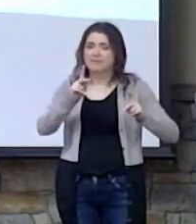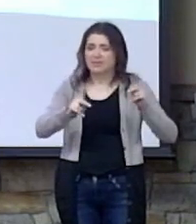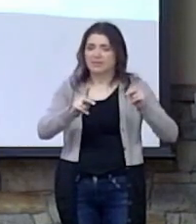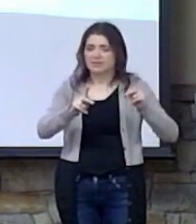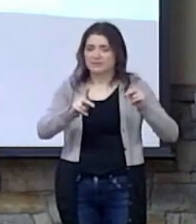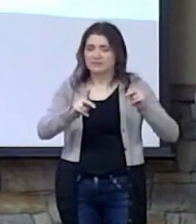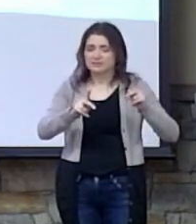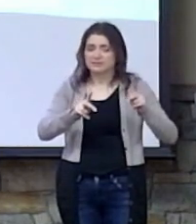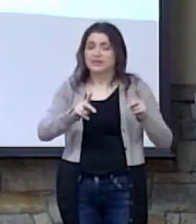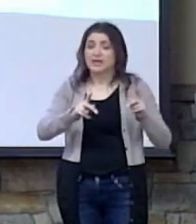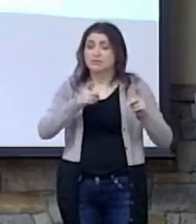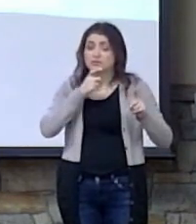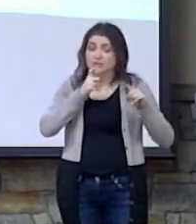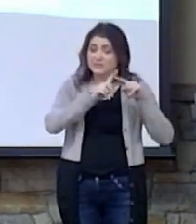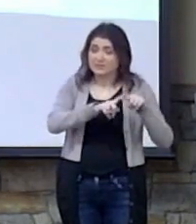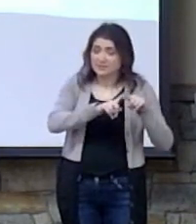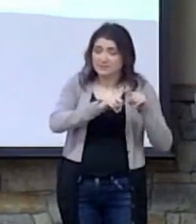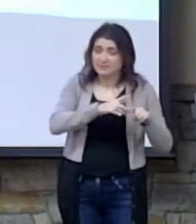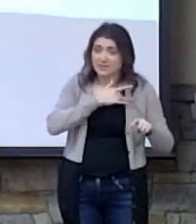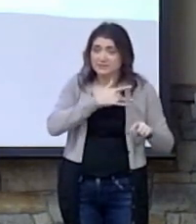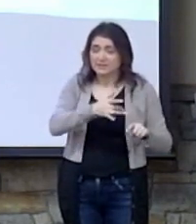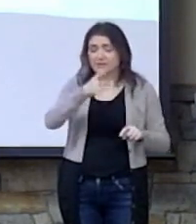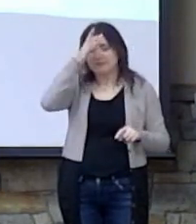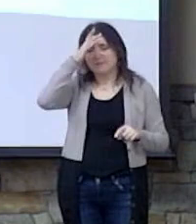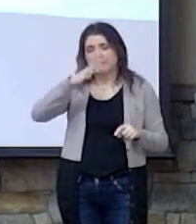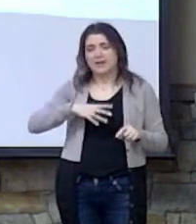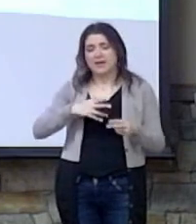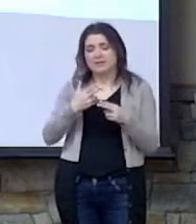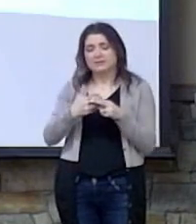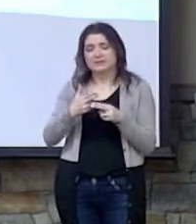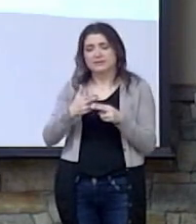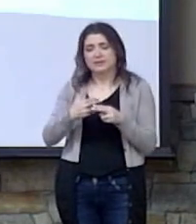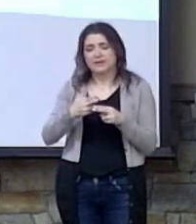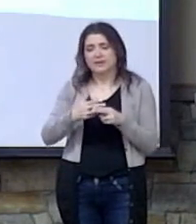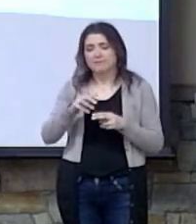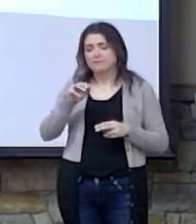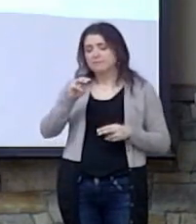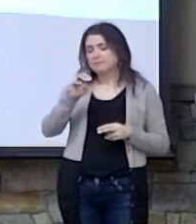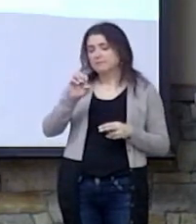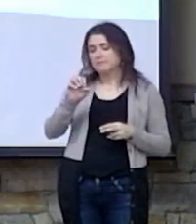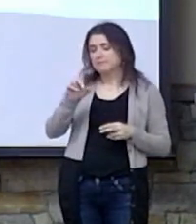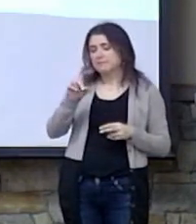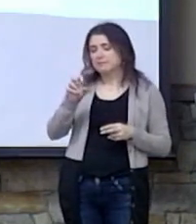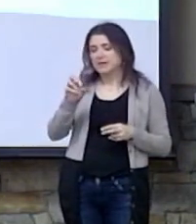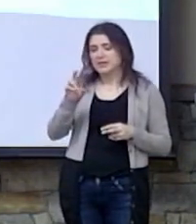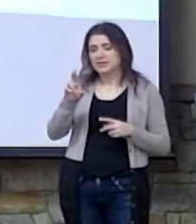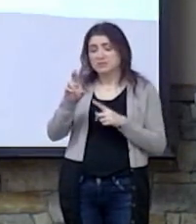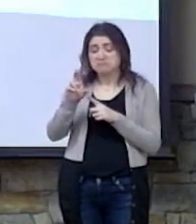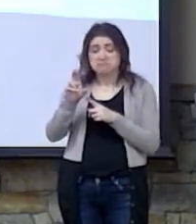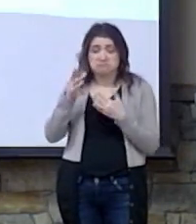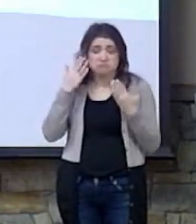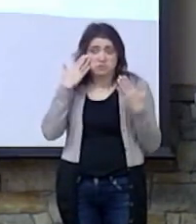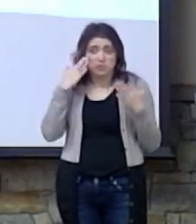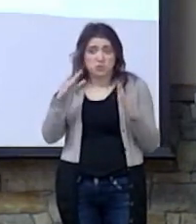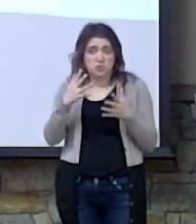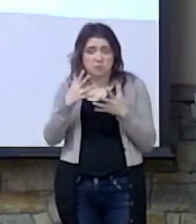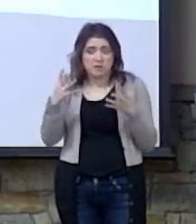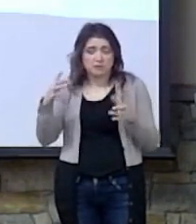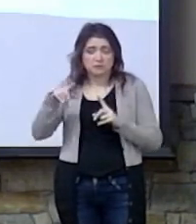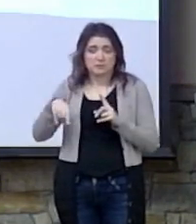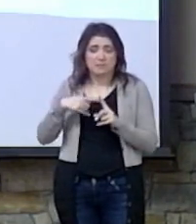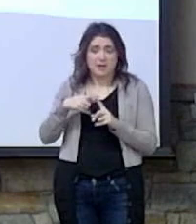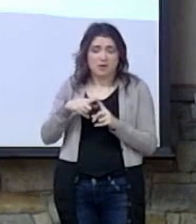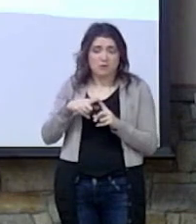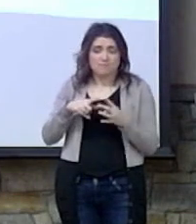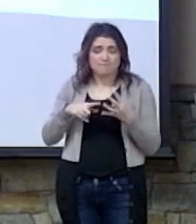individual that we'll mention, a man by the name of Machir. We really don't know a lot about him, but